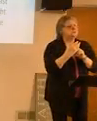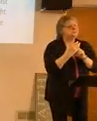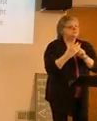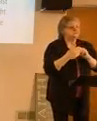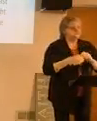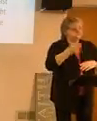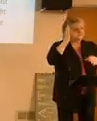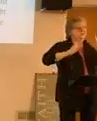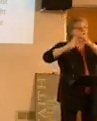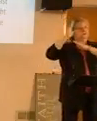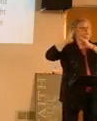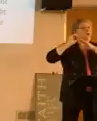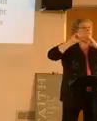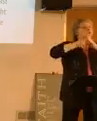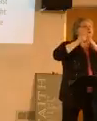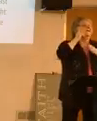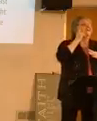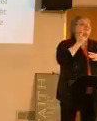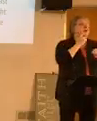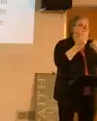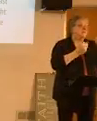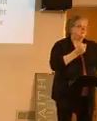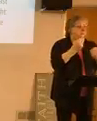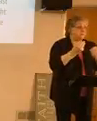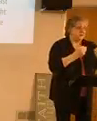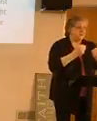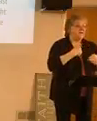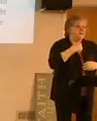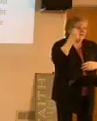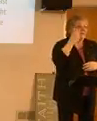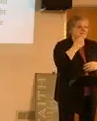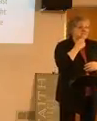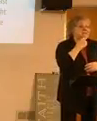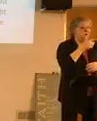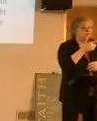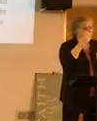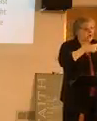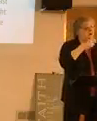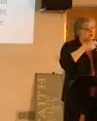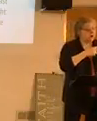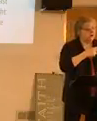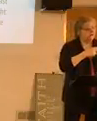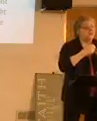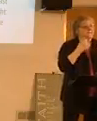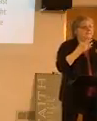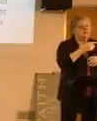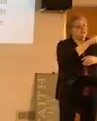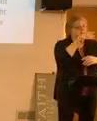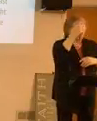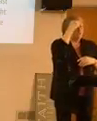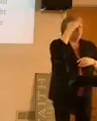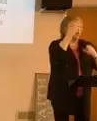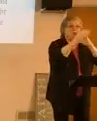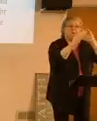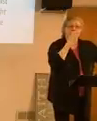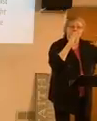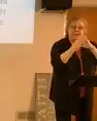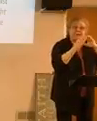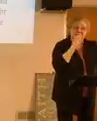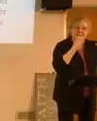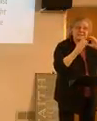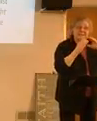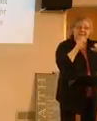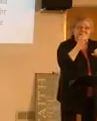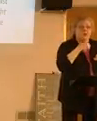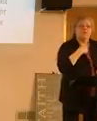deaf ministry. And I can tell you how difficult it is, and many of you know, communicating not